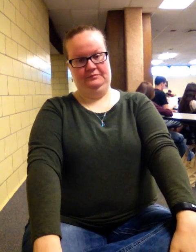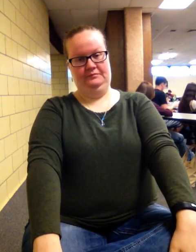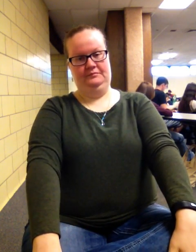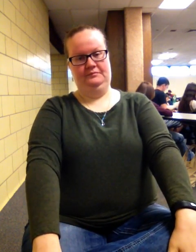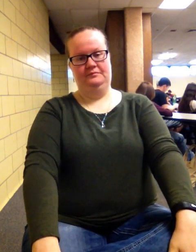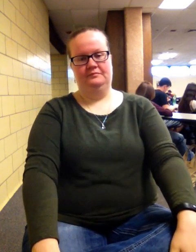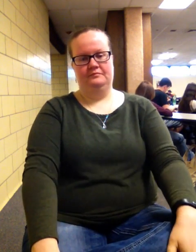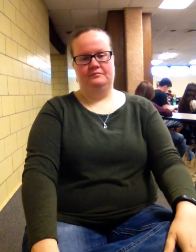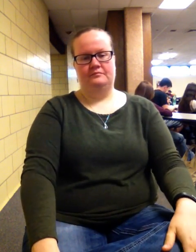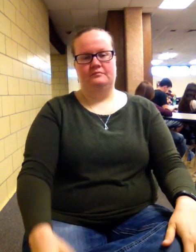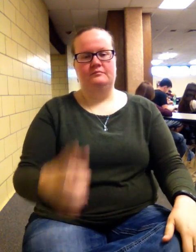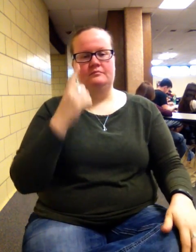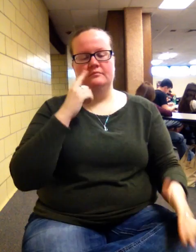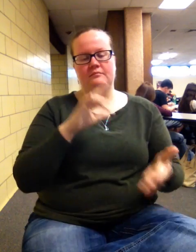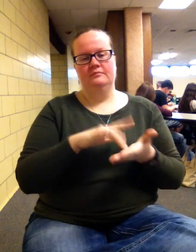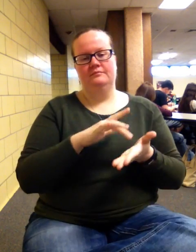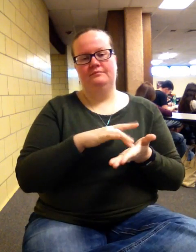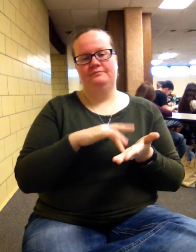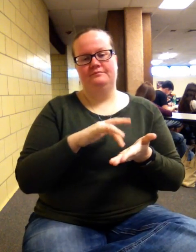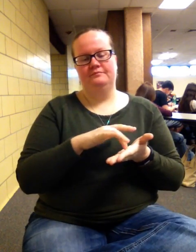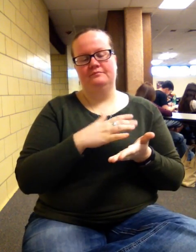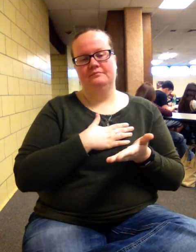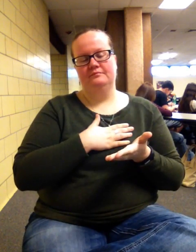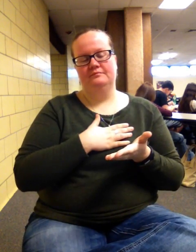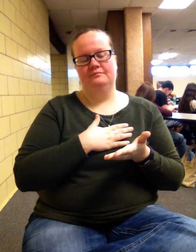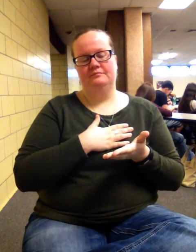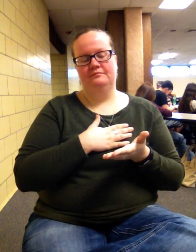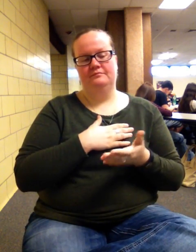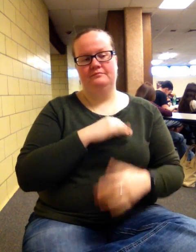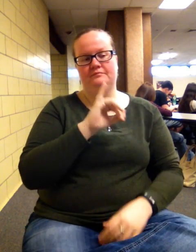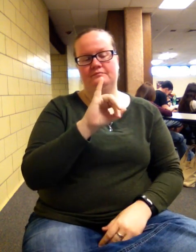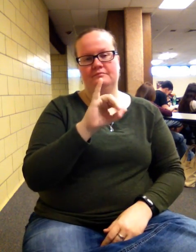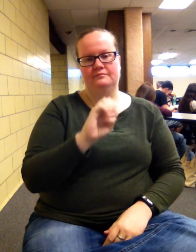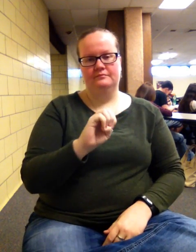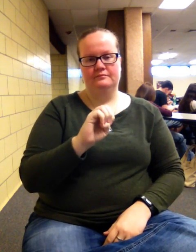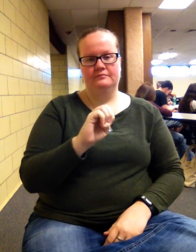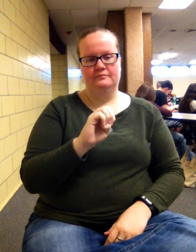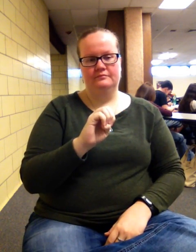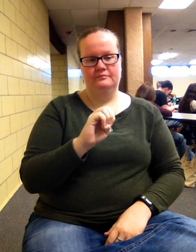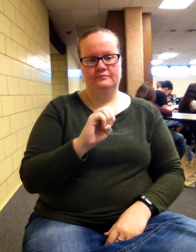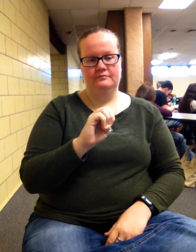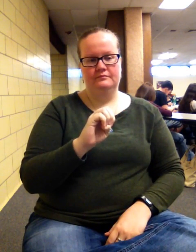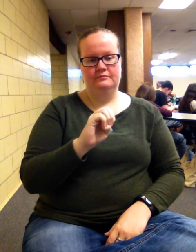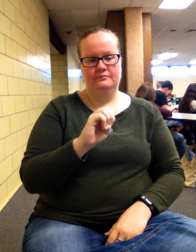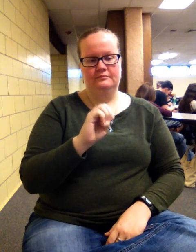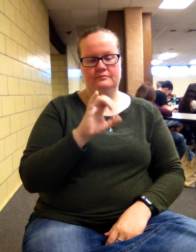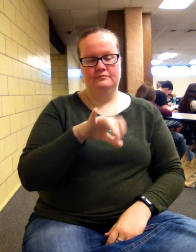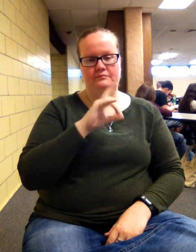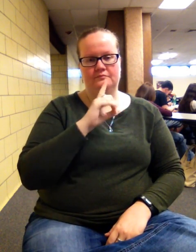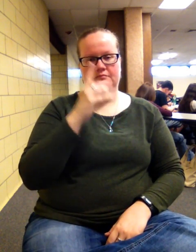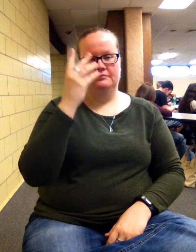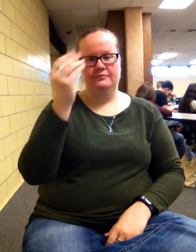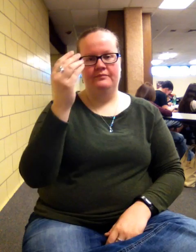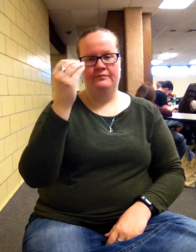for calculating then my I sub E, which is external equity holders,